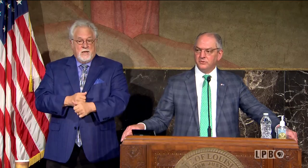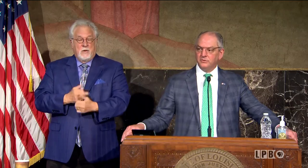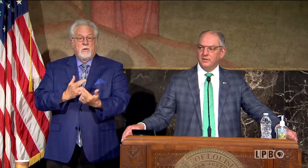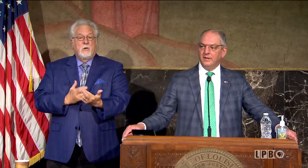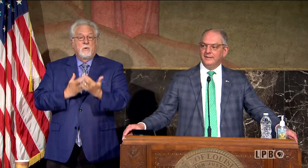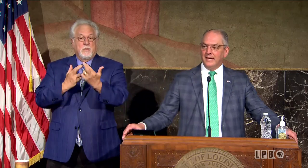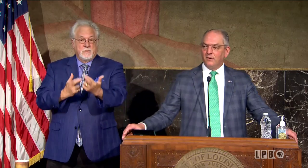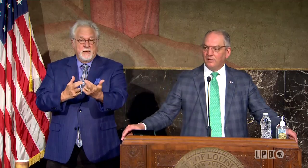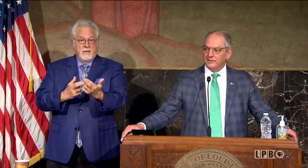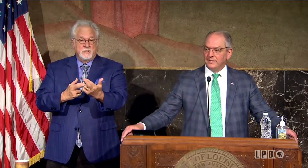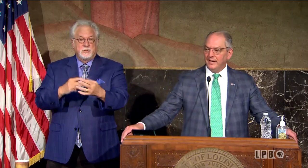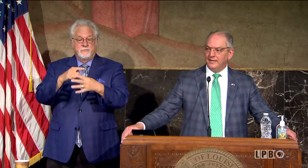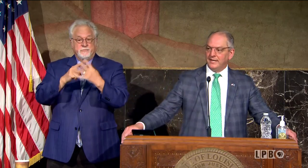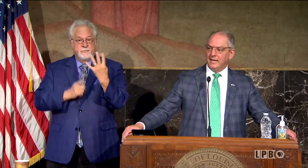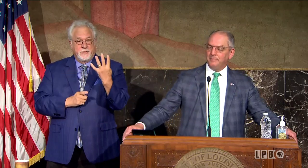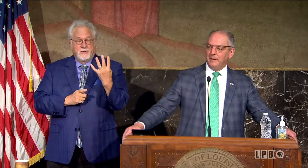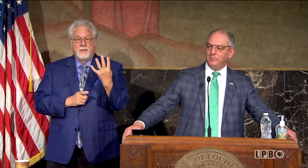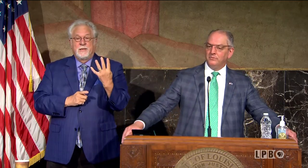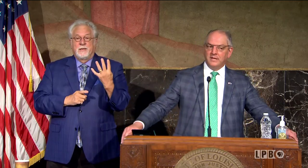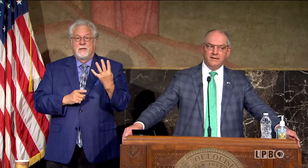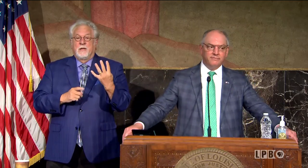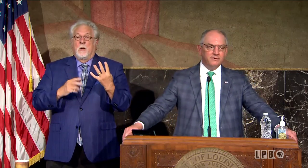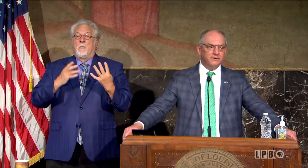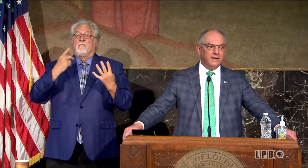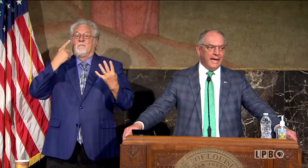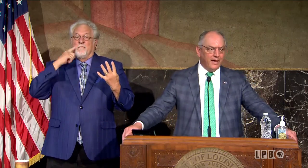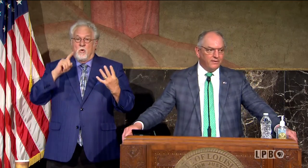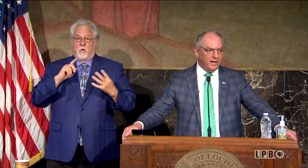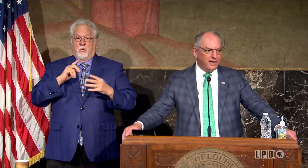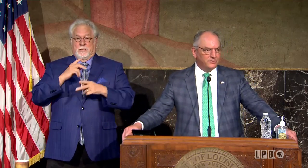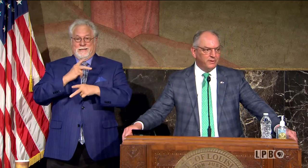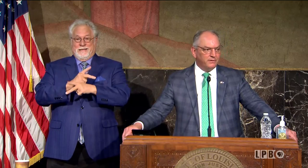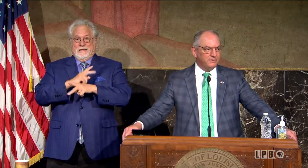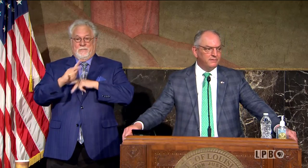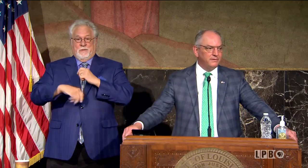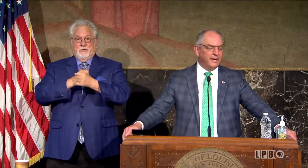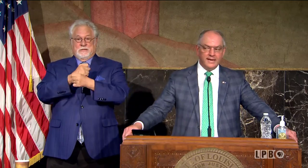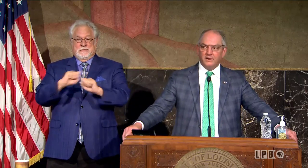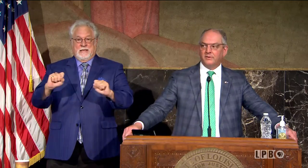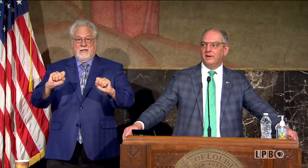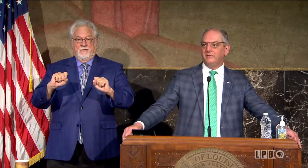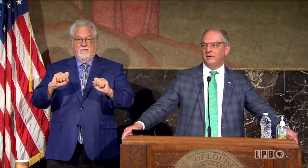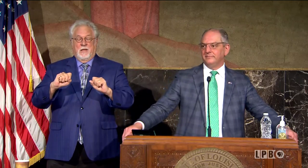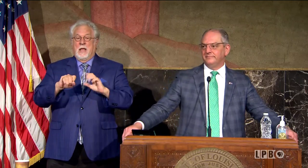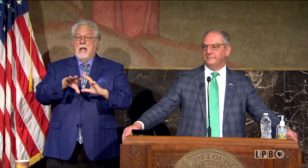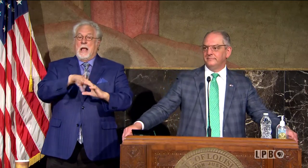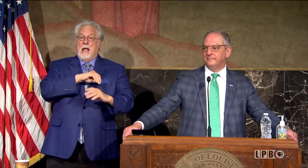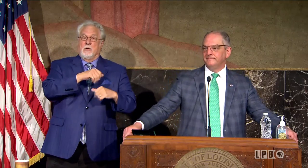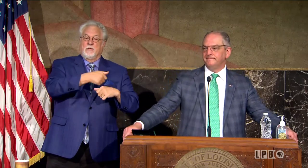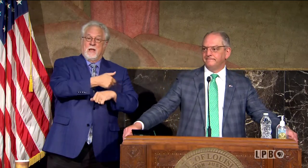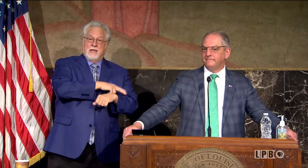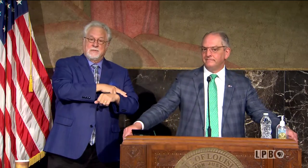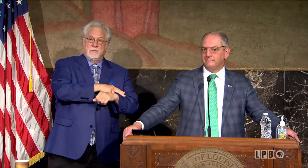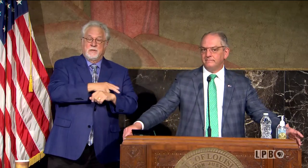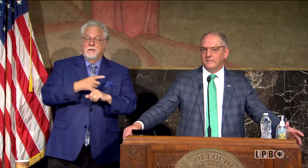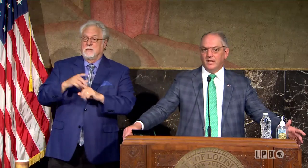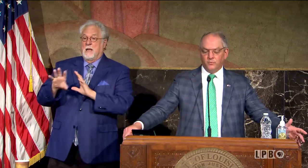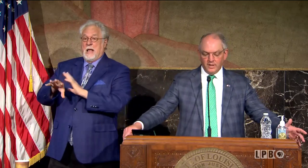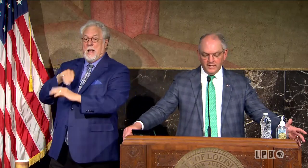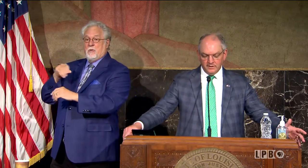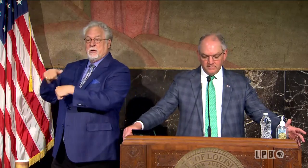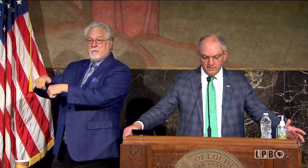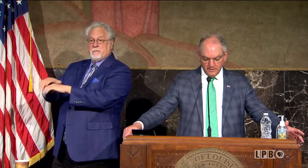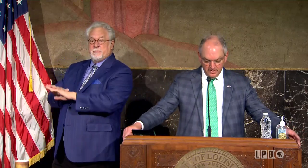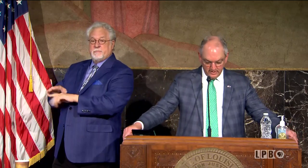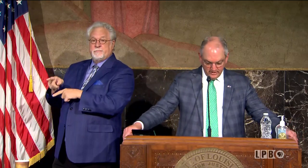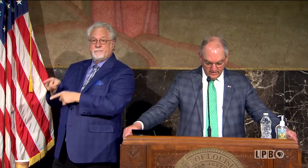mitigation measures that are designed to keep people safe out of the hospital and out of the graveyard. It